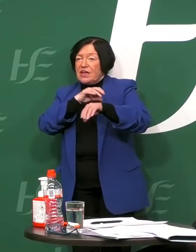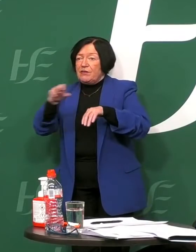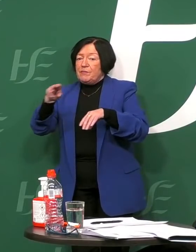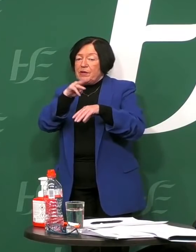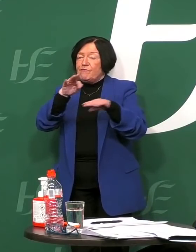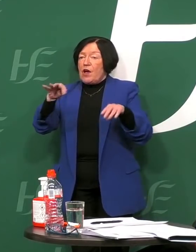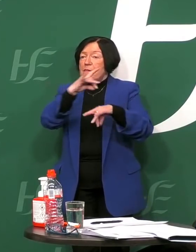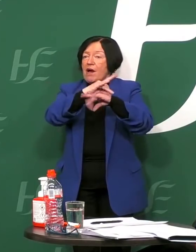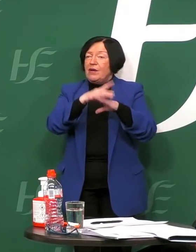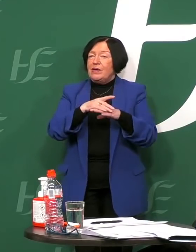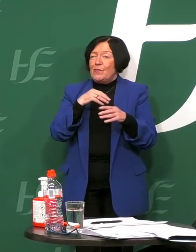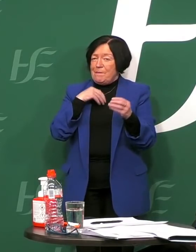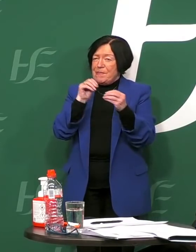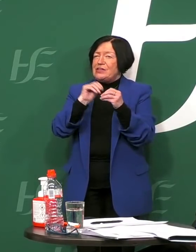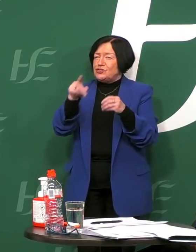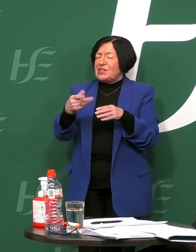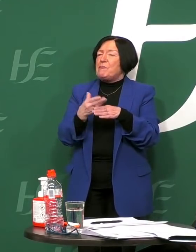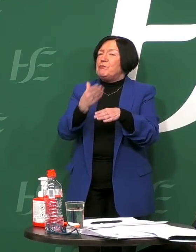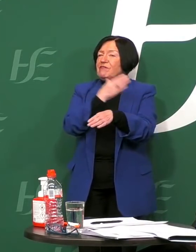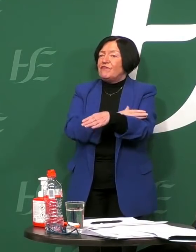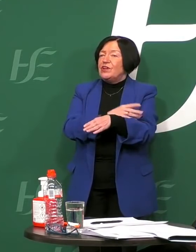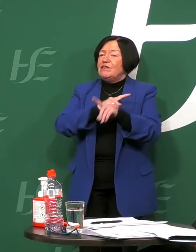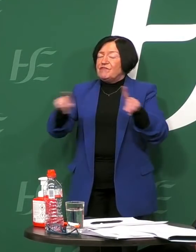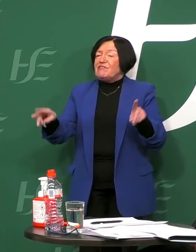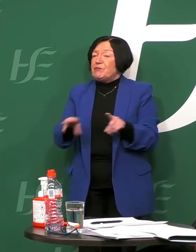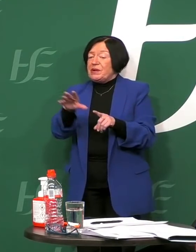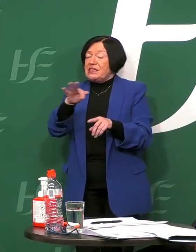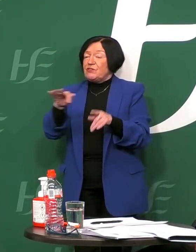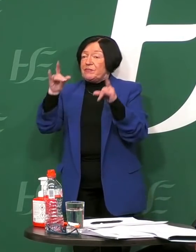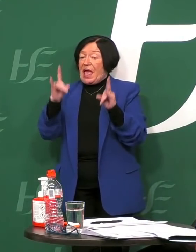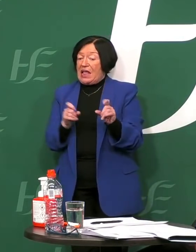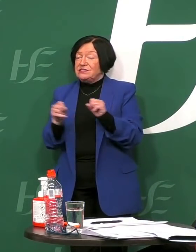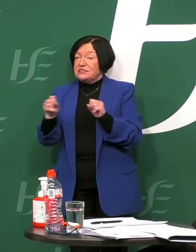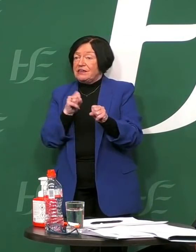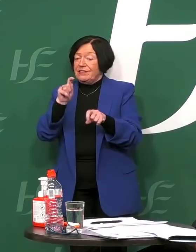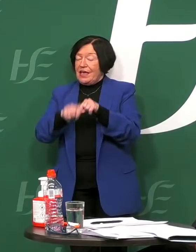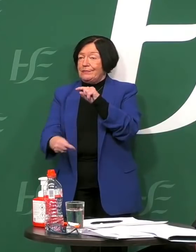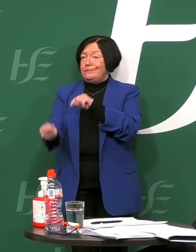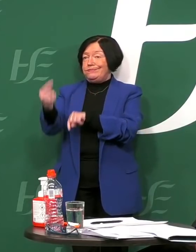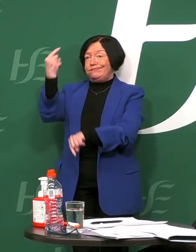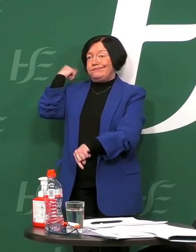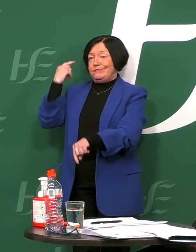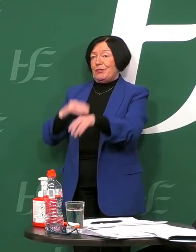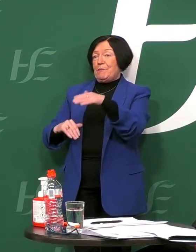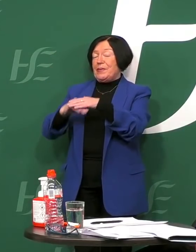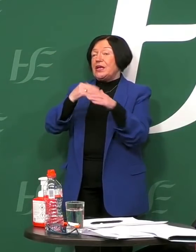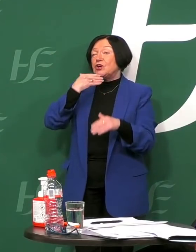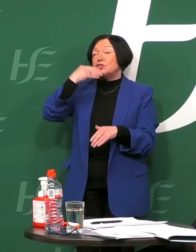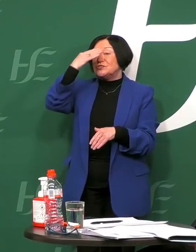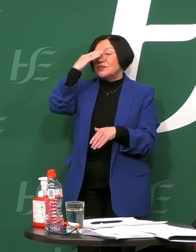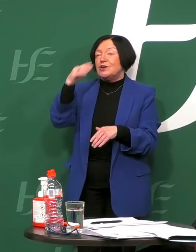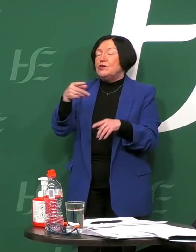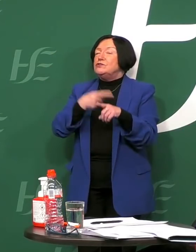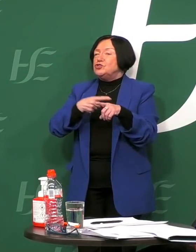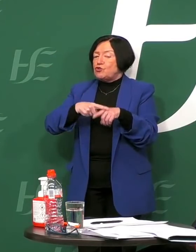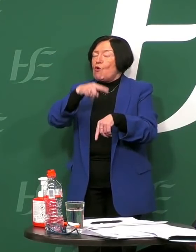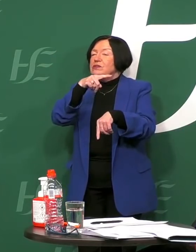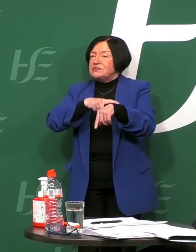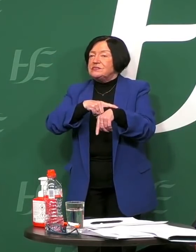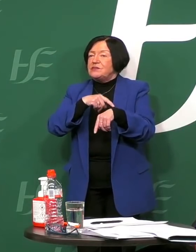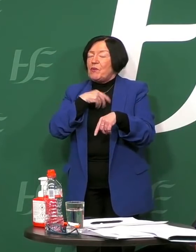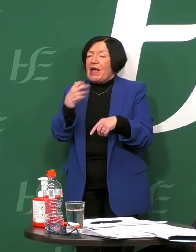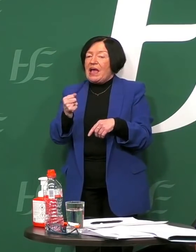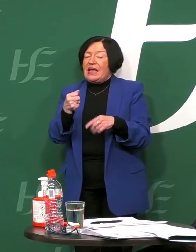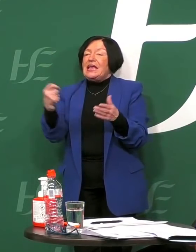hospitals. We've talked about this before. I suppose we're in a different place with our health service compared to where we were back in the peak of the summer. So there was a very short period where we would have